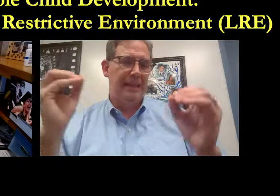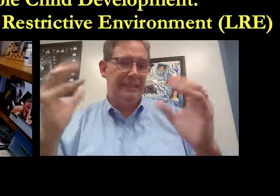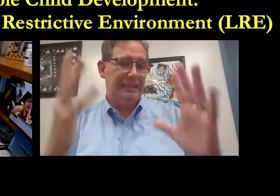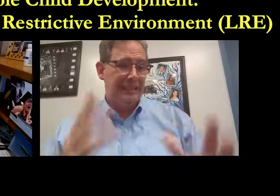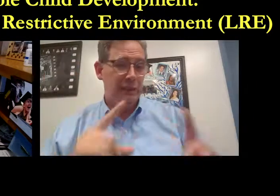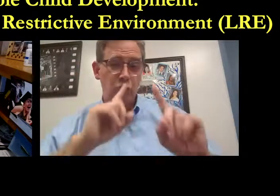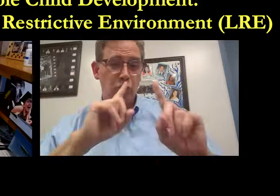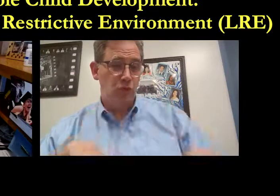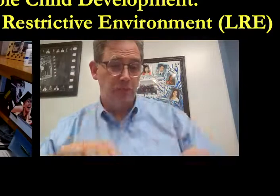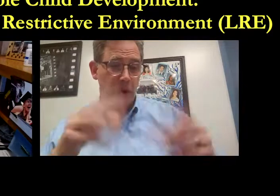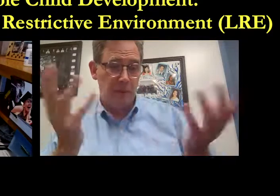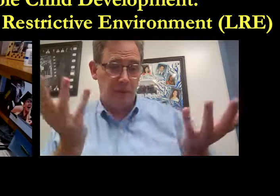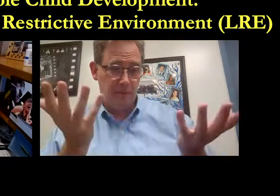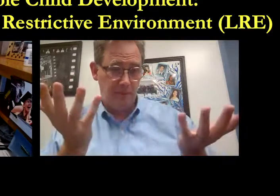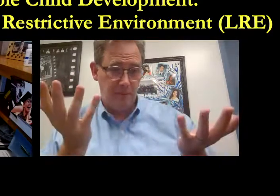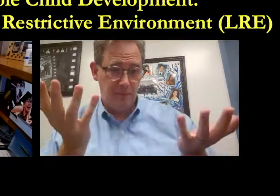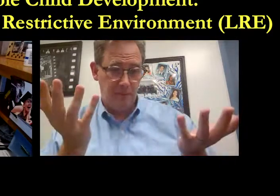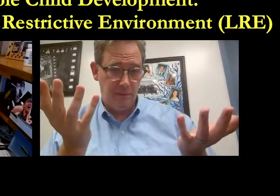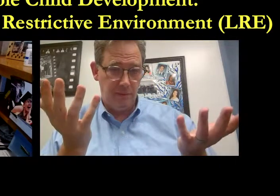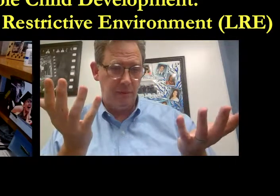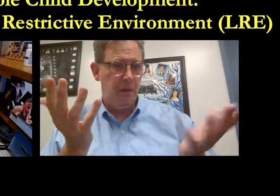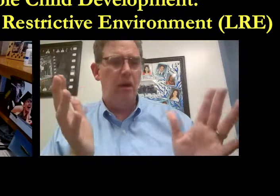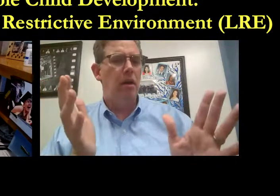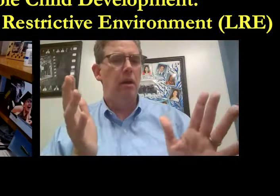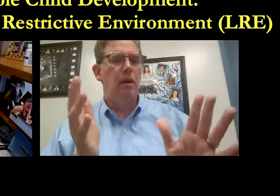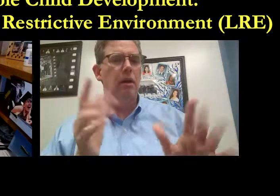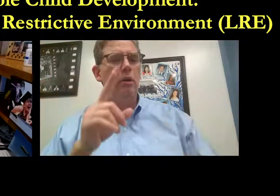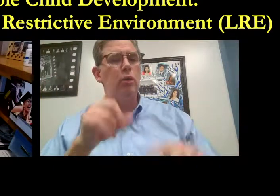went to visit the American School for the Deaf.